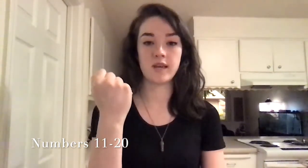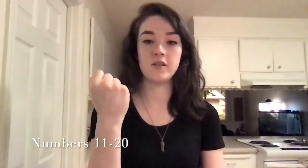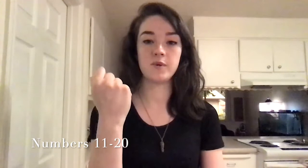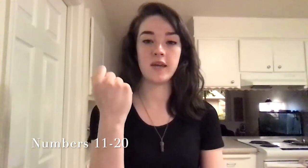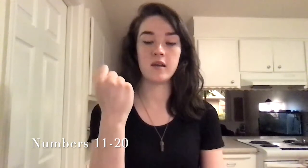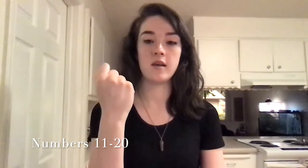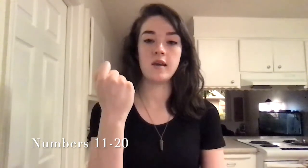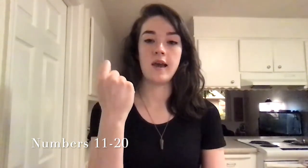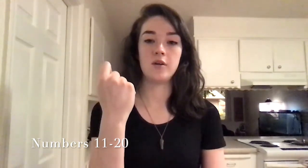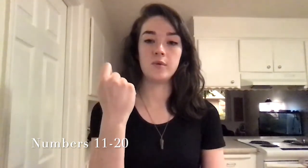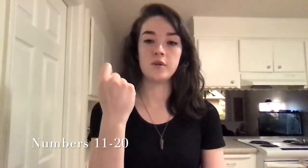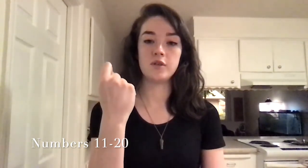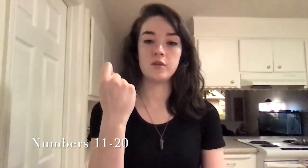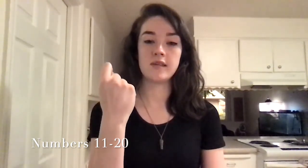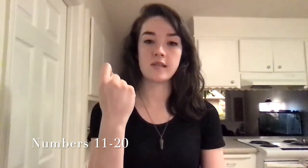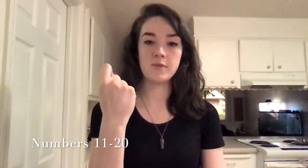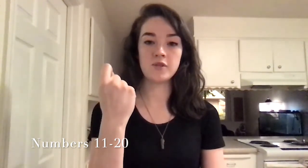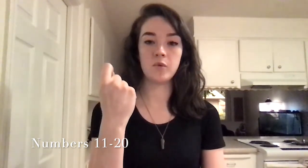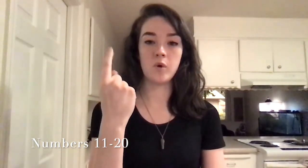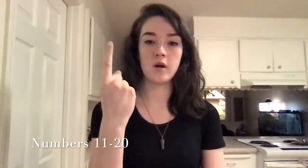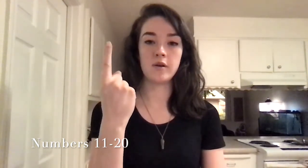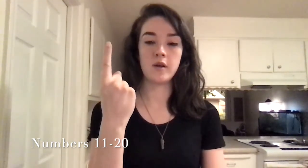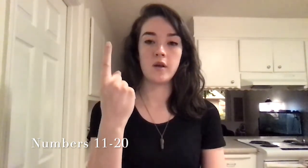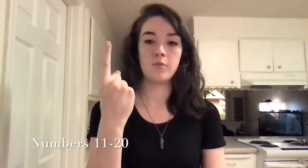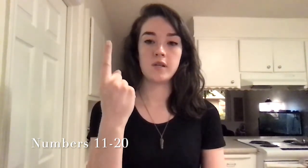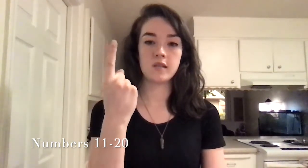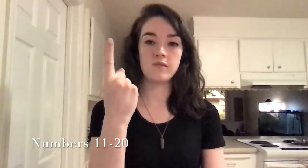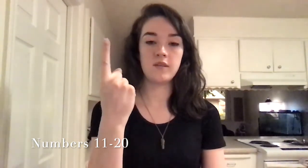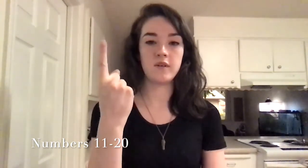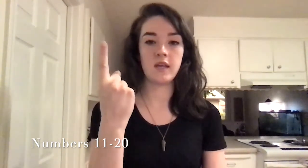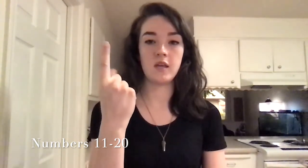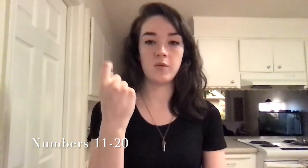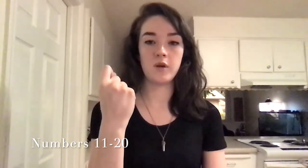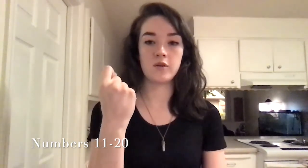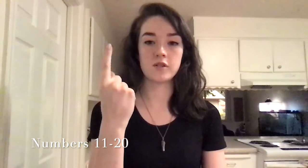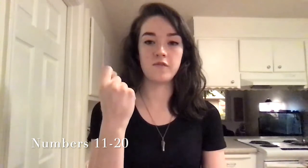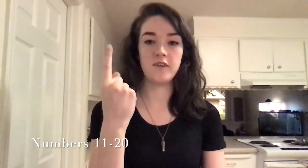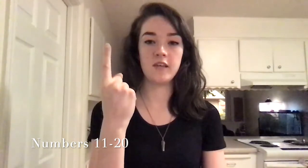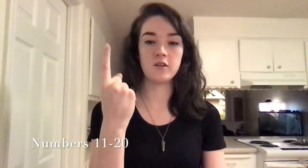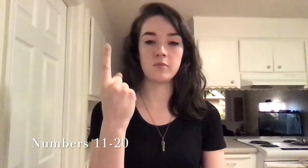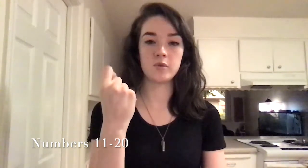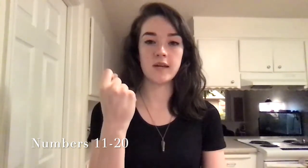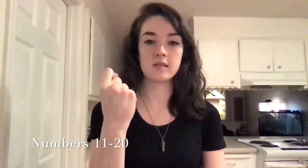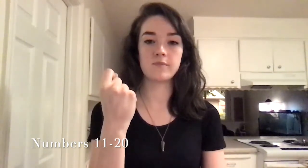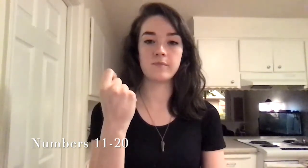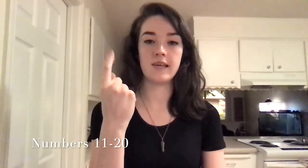to again. And all we're going to do is same as number 1, but instead of leaving it here, we're going to just flick it up twice. 11.